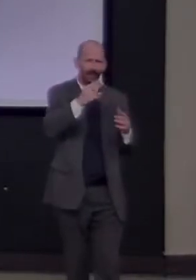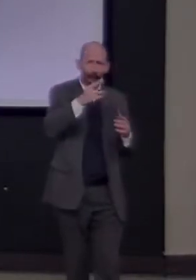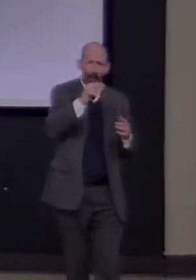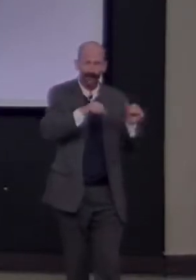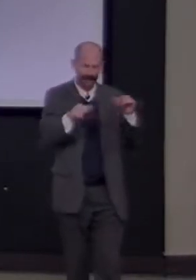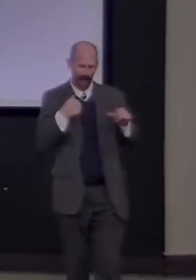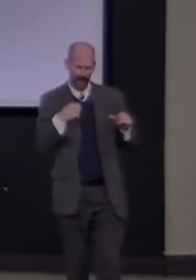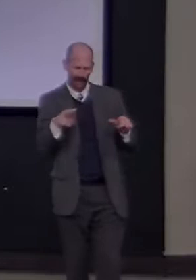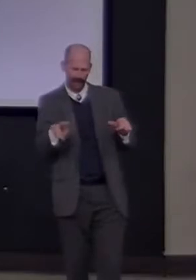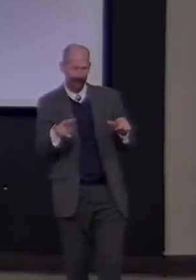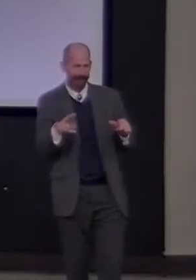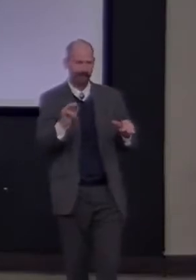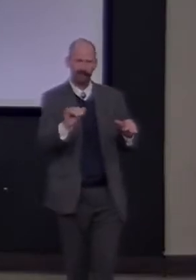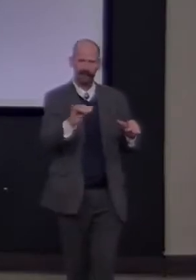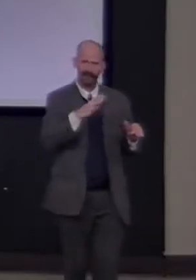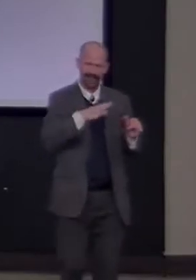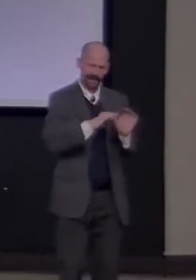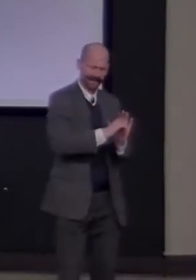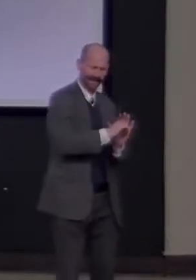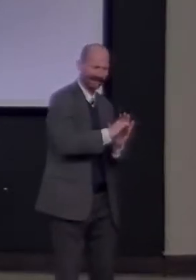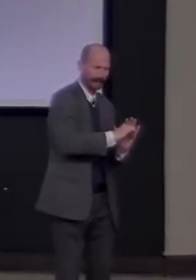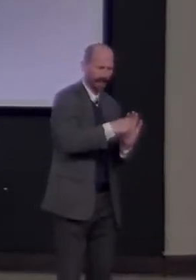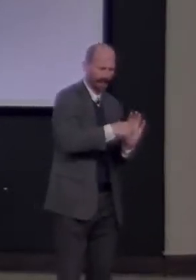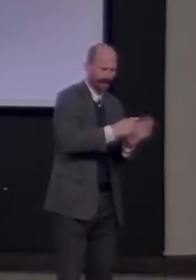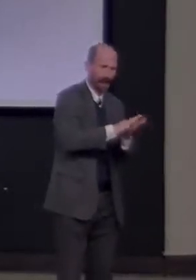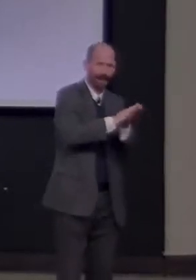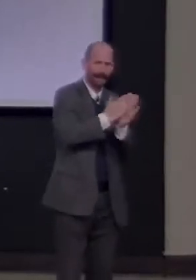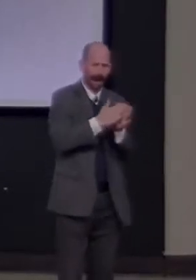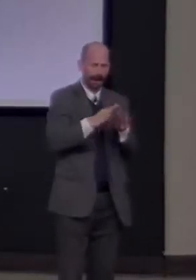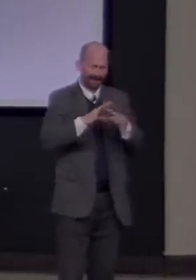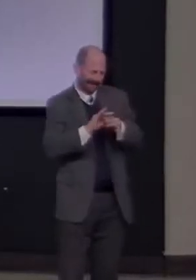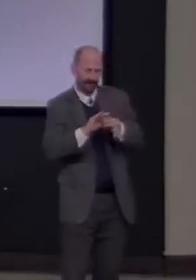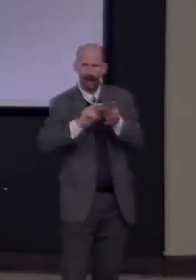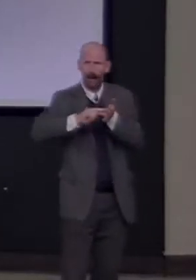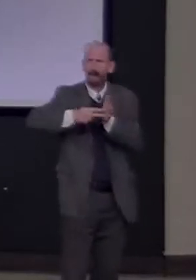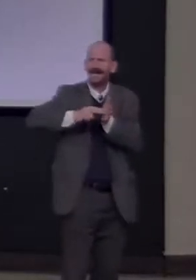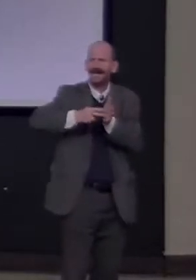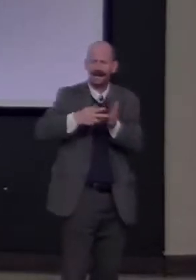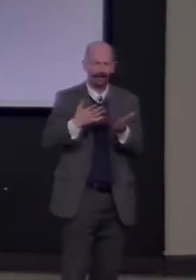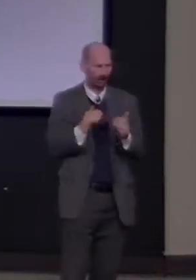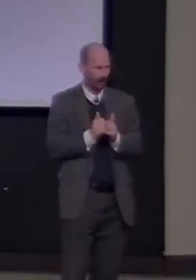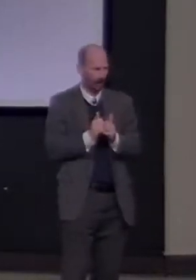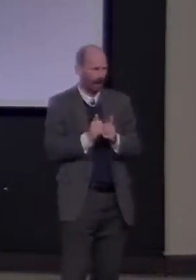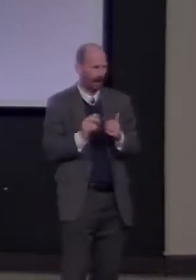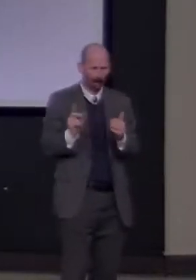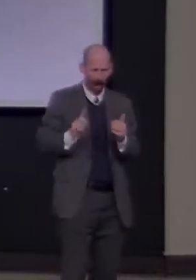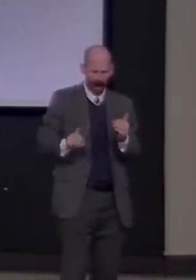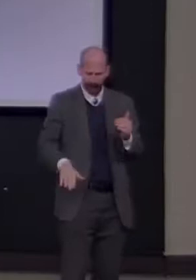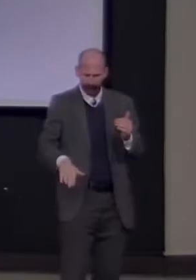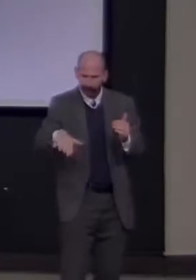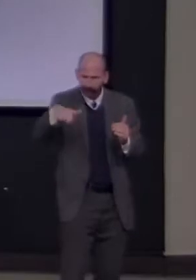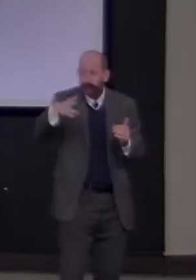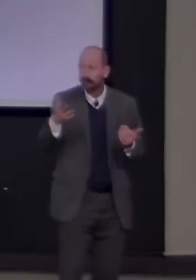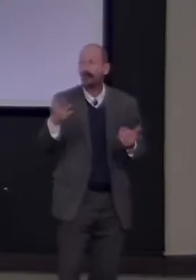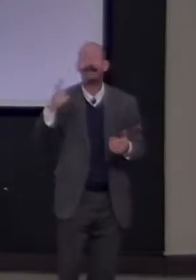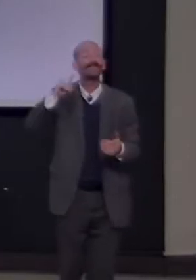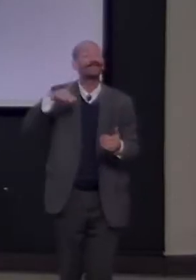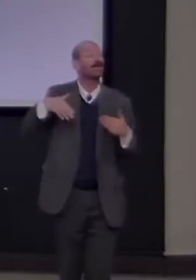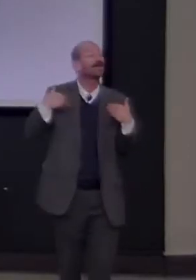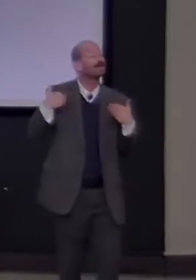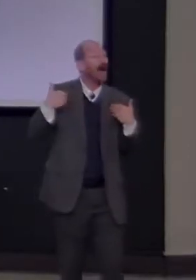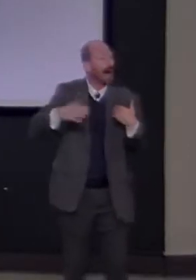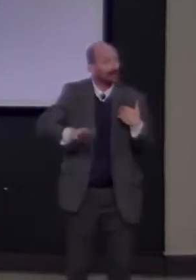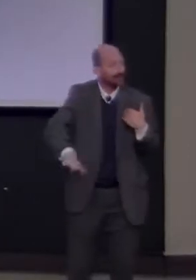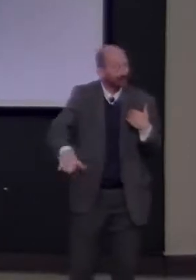make these symbols meaningful over the course of learning and development. Because for a young child, if